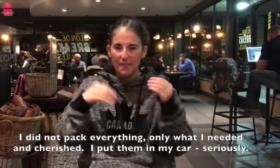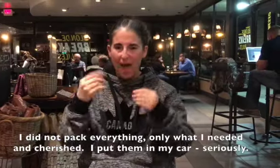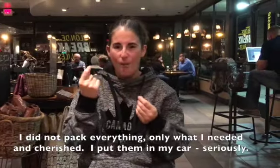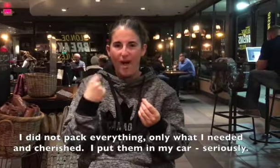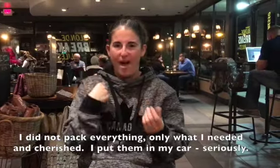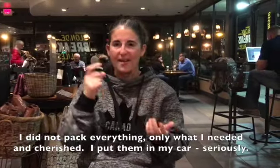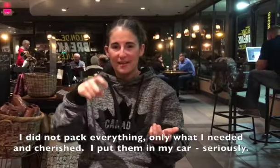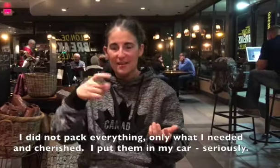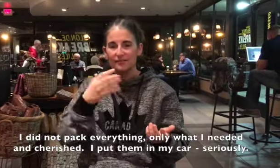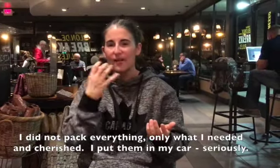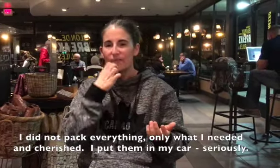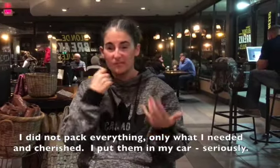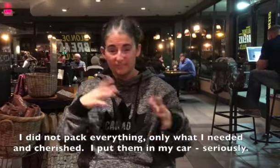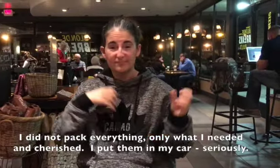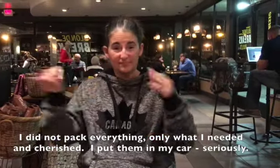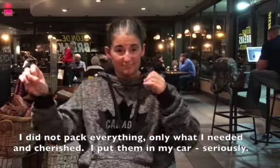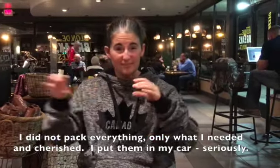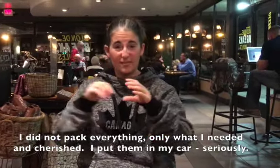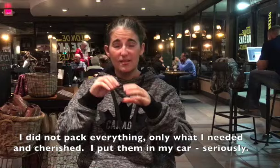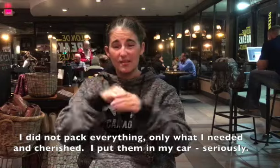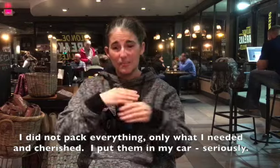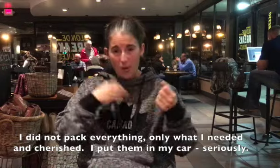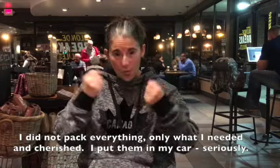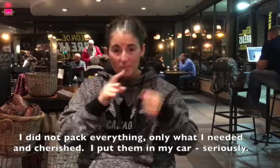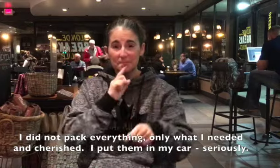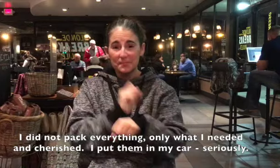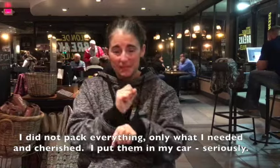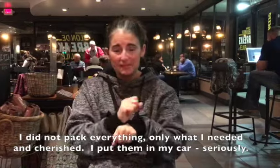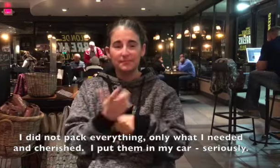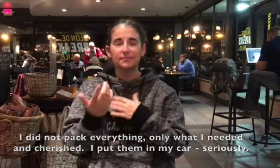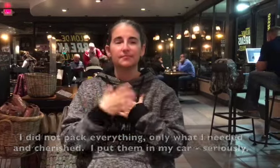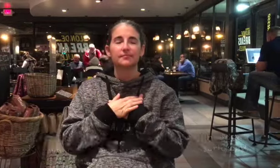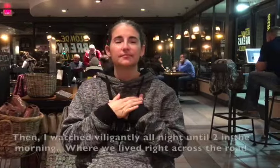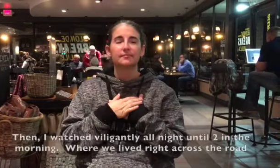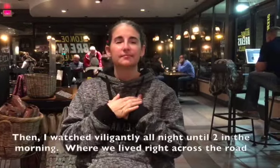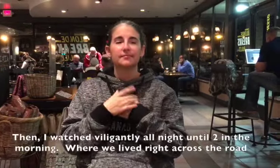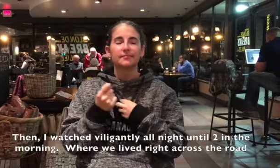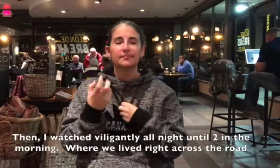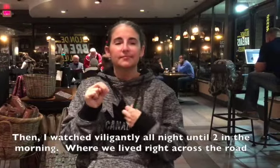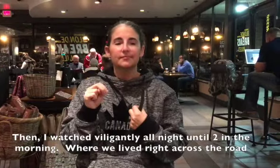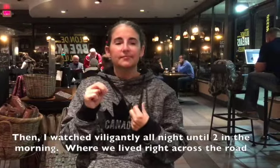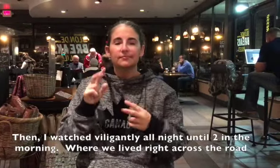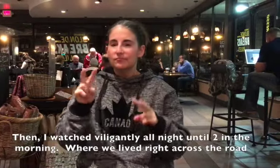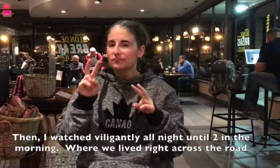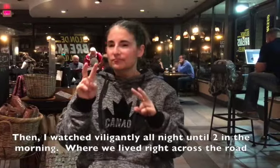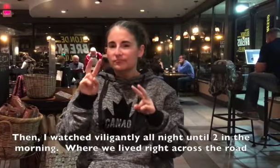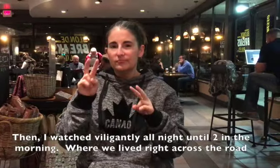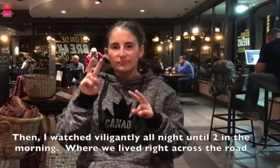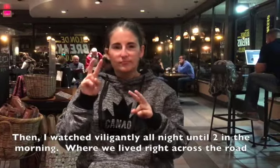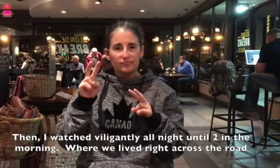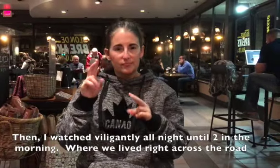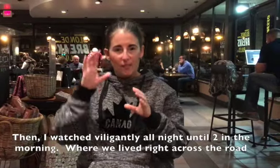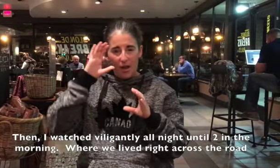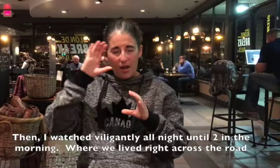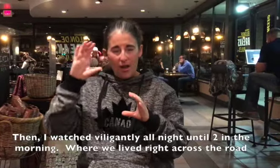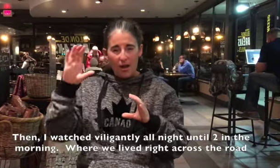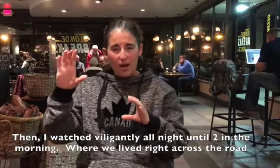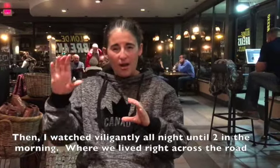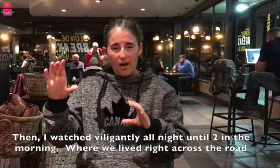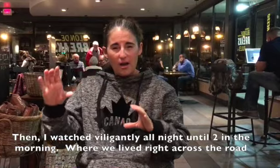pack everything, only what I needed and cherished. And I put them in my car. Seriously. Then I watched vigilantly